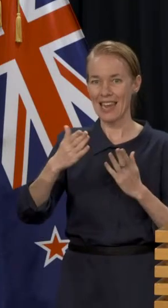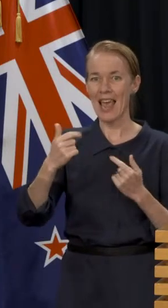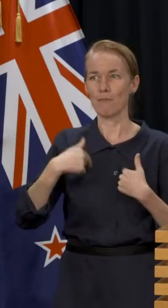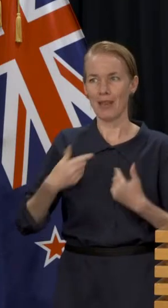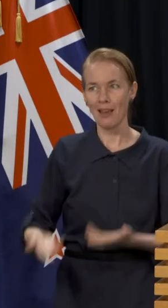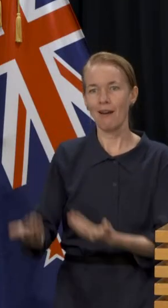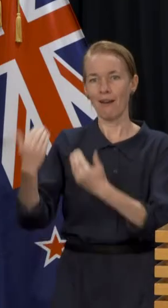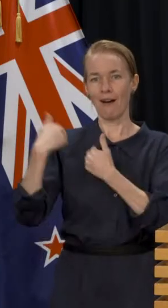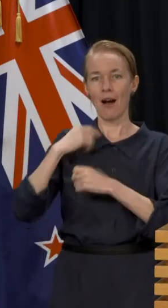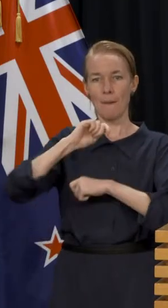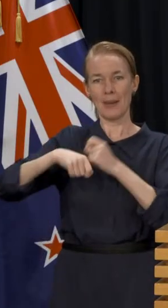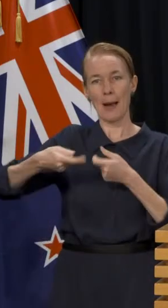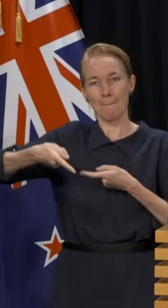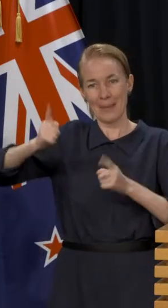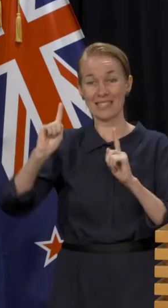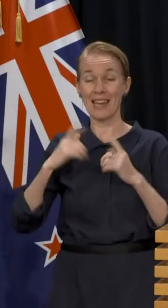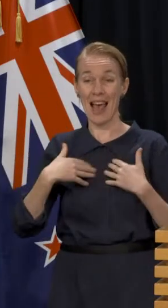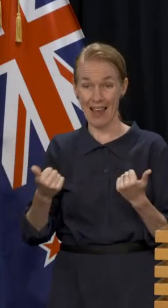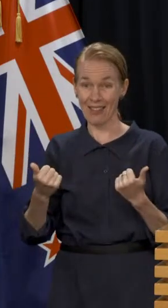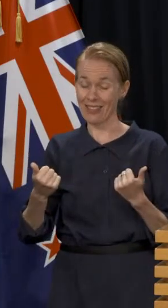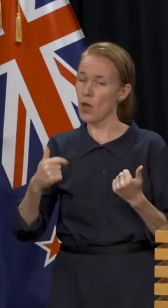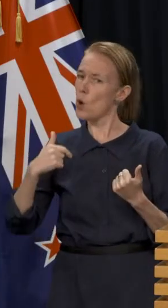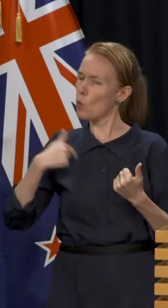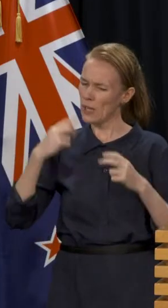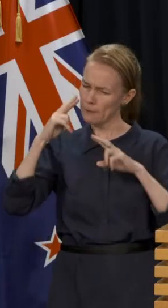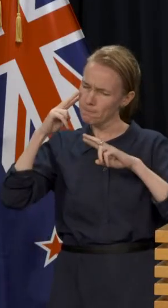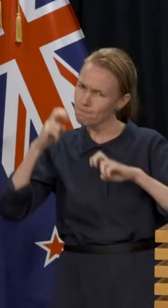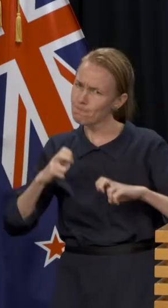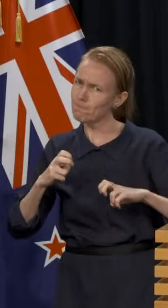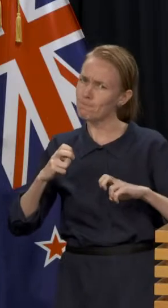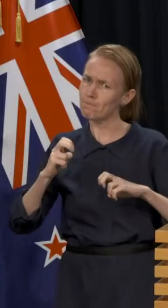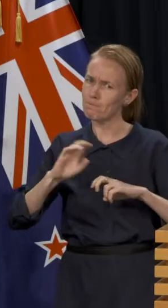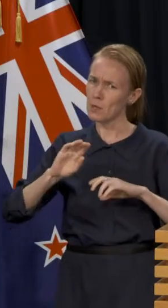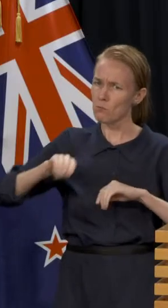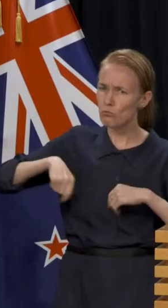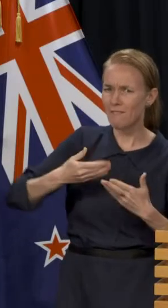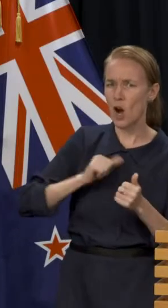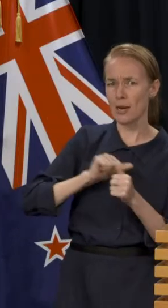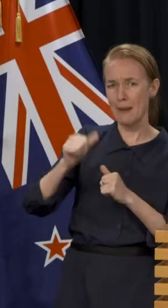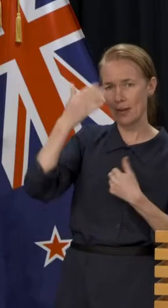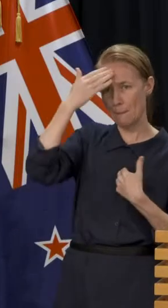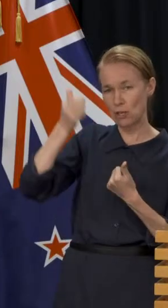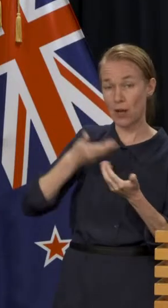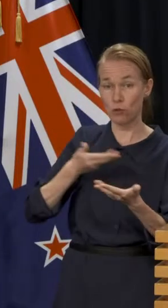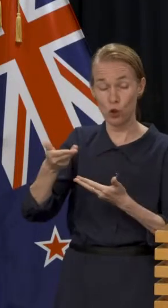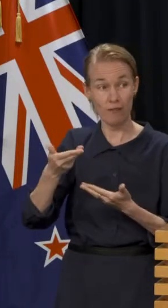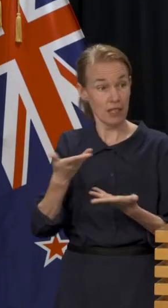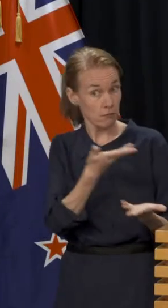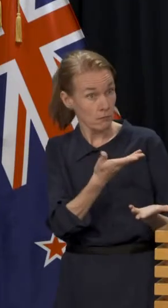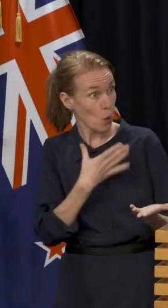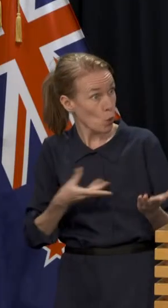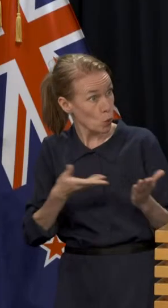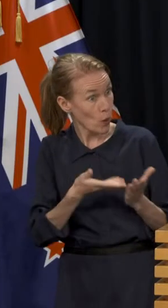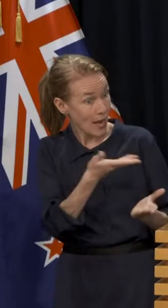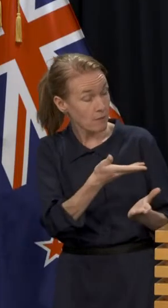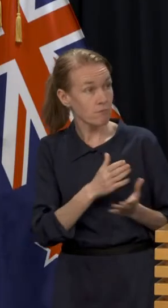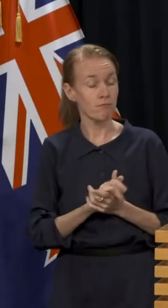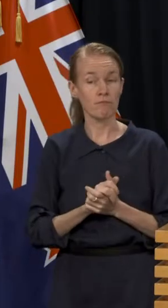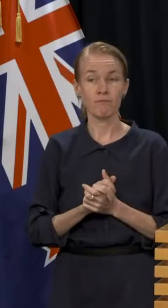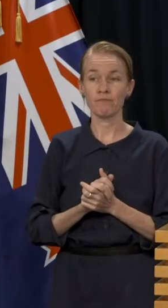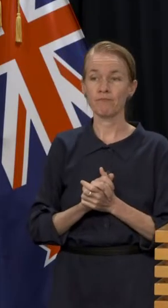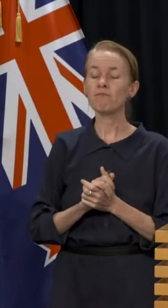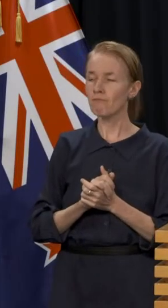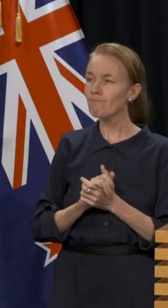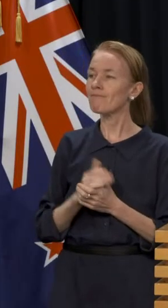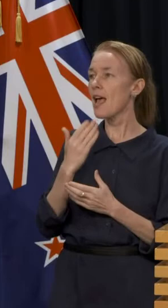that there is mental health support available to everybody in a managed isolation facility. But again, if the Director General wants to add to that. Well, just a